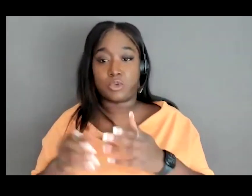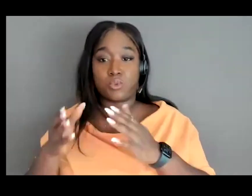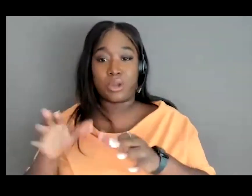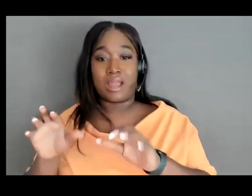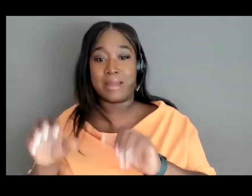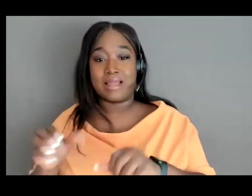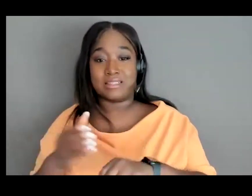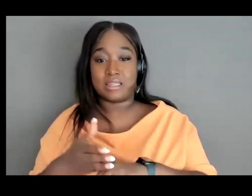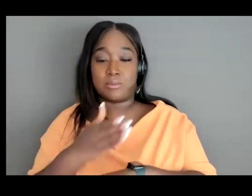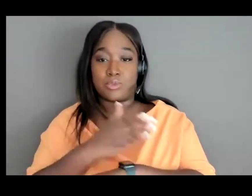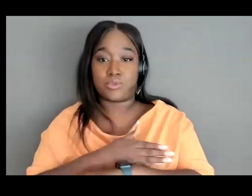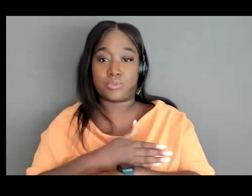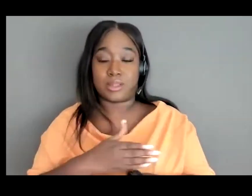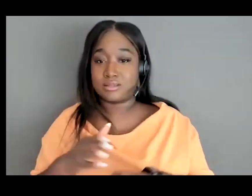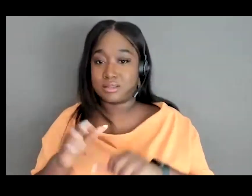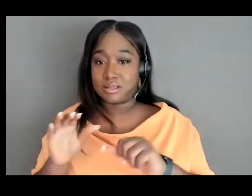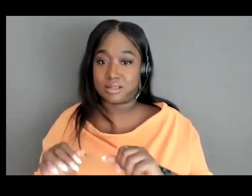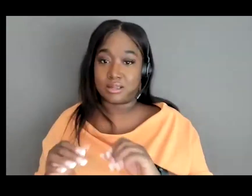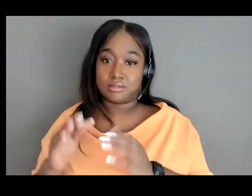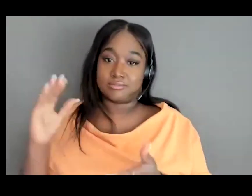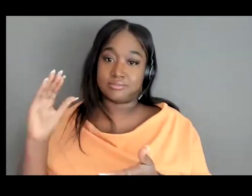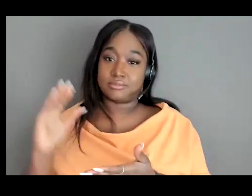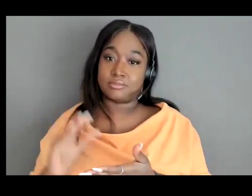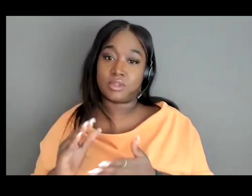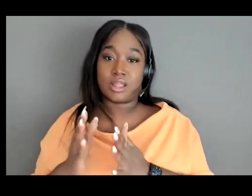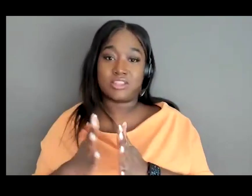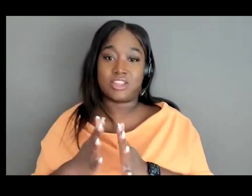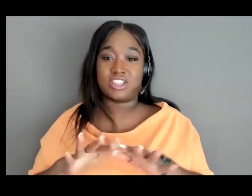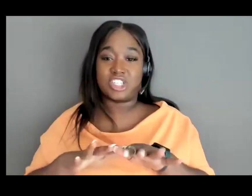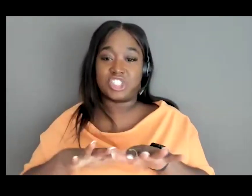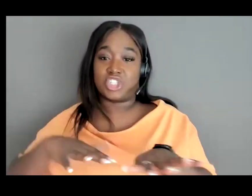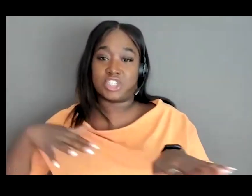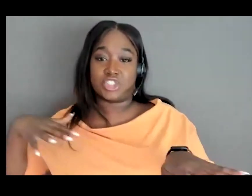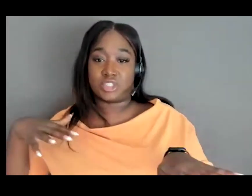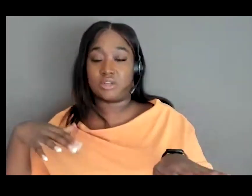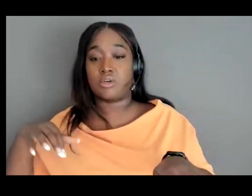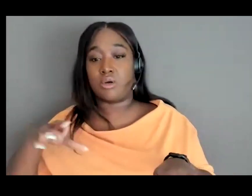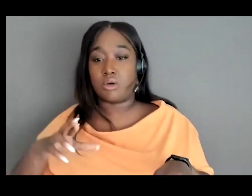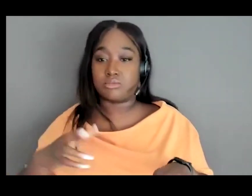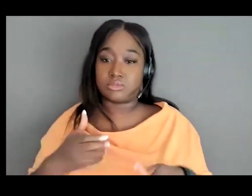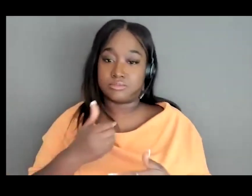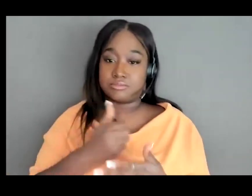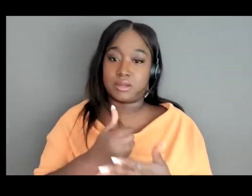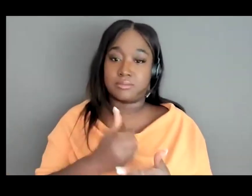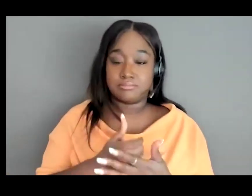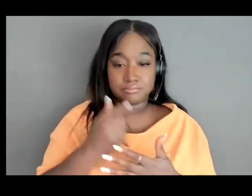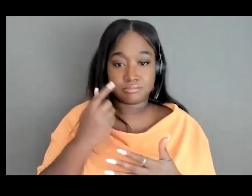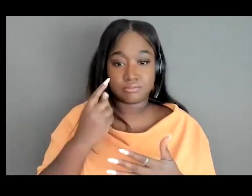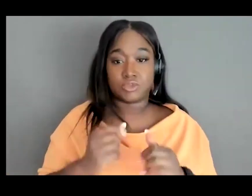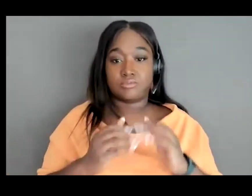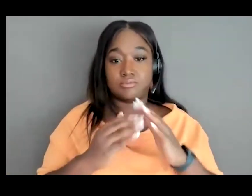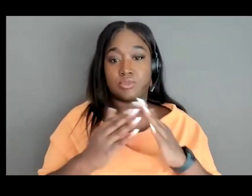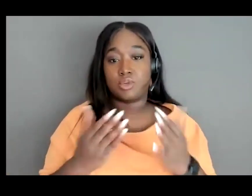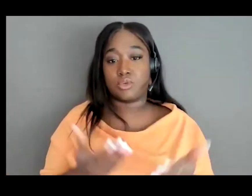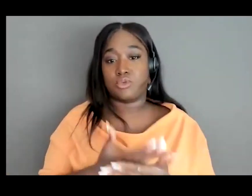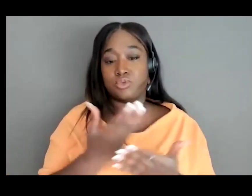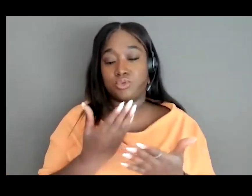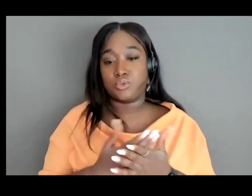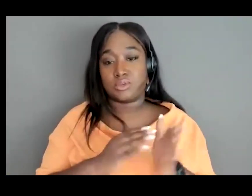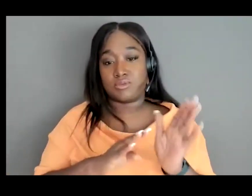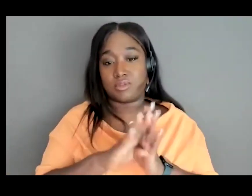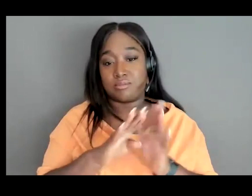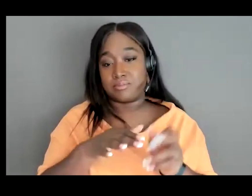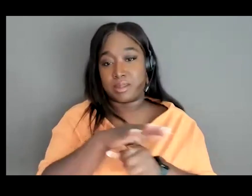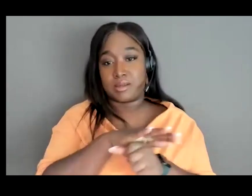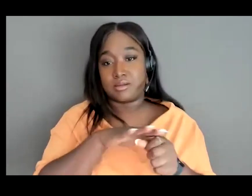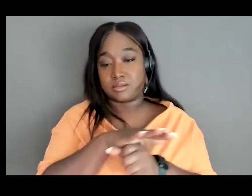improvements, which are either to relieve congestion or to serve new developments. And so you've